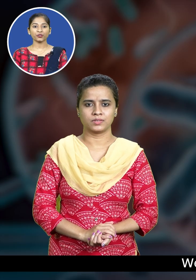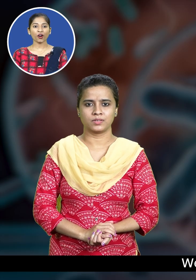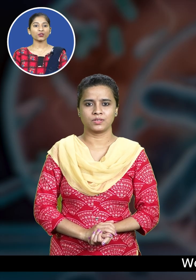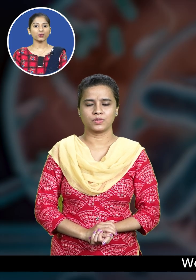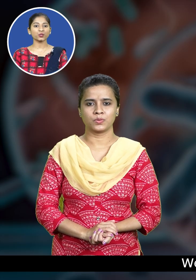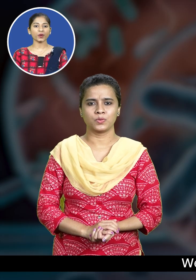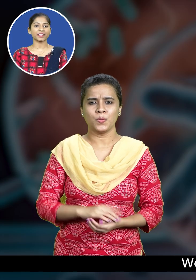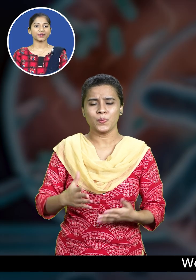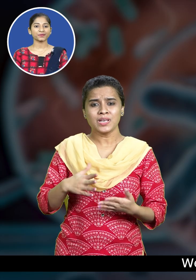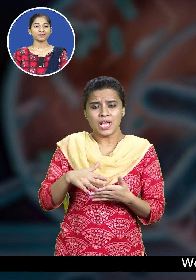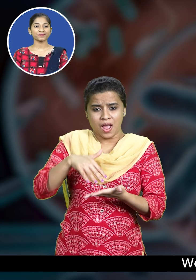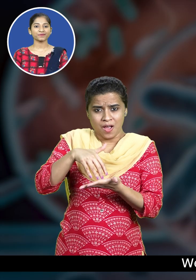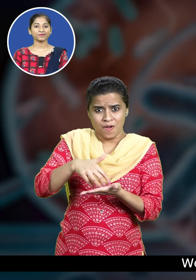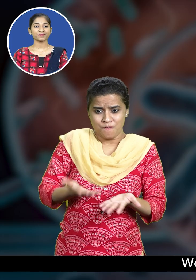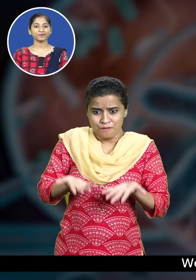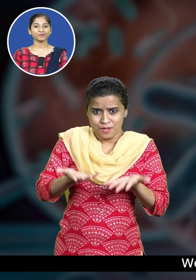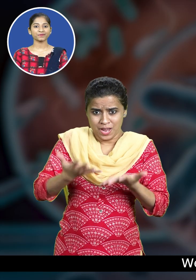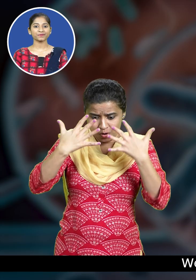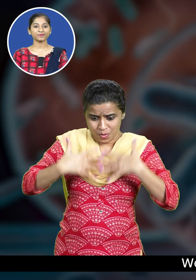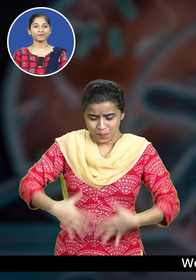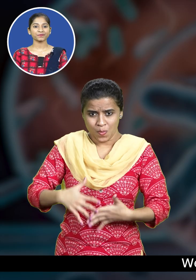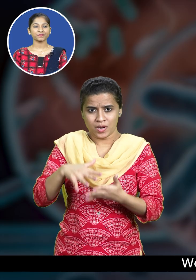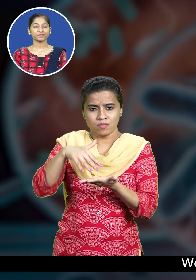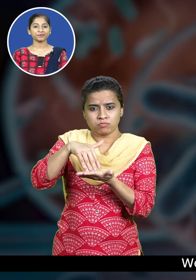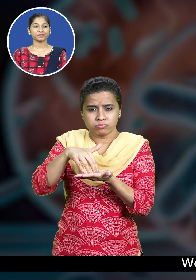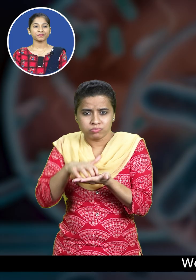We do not lose weight.